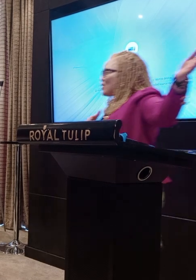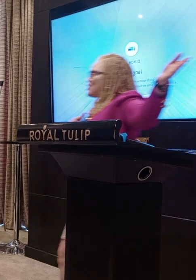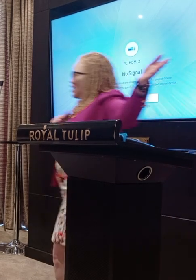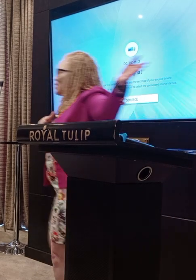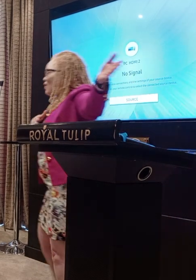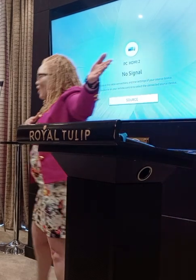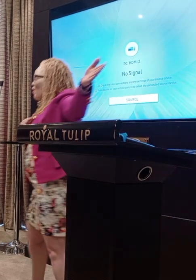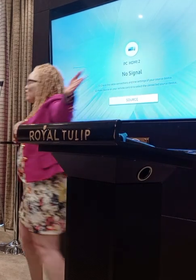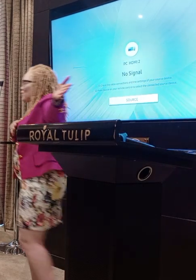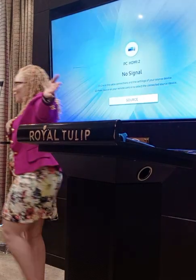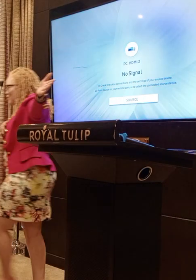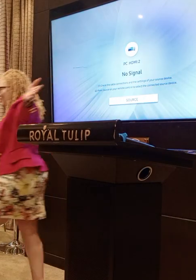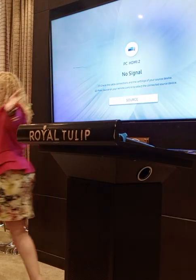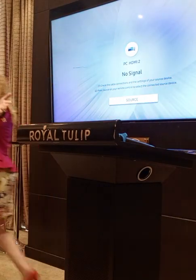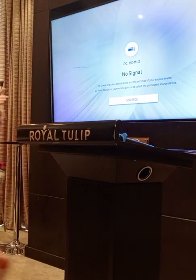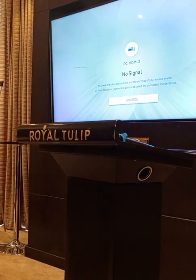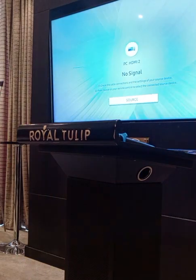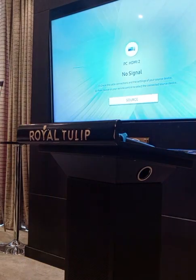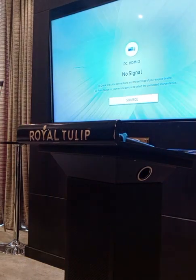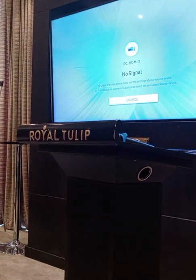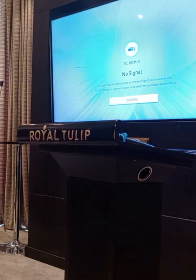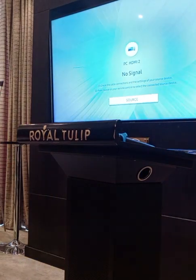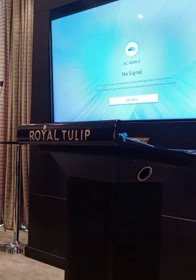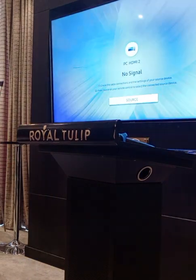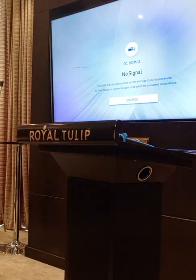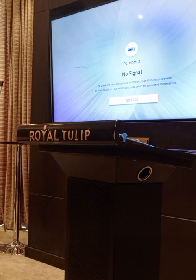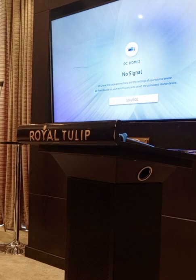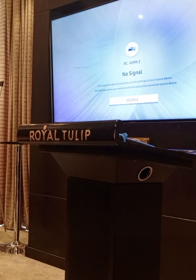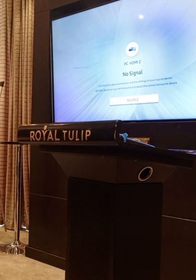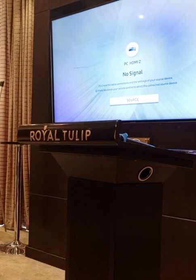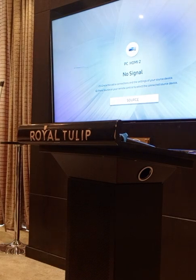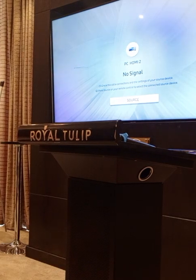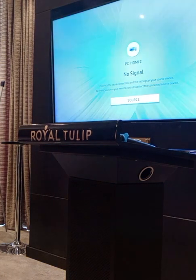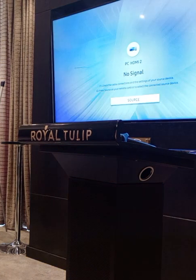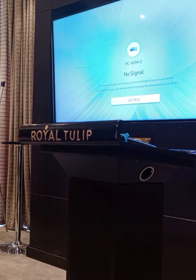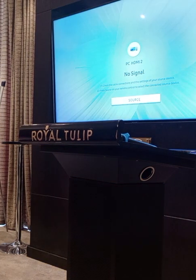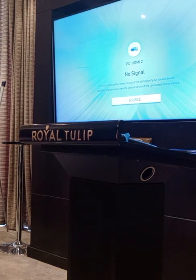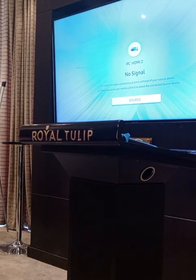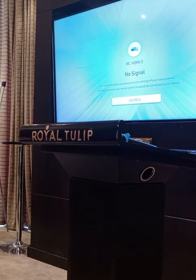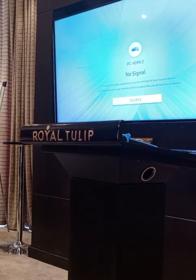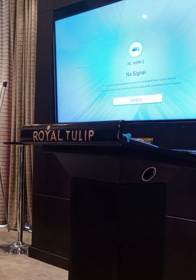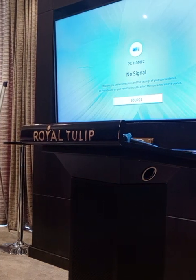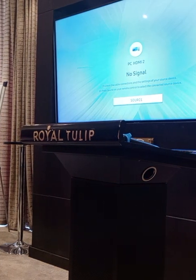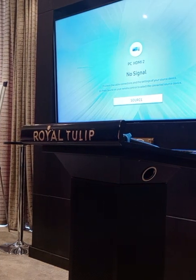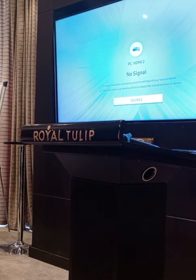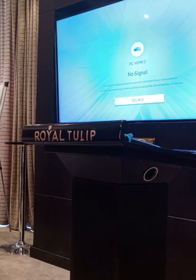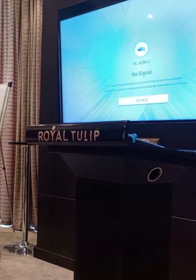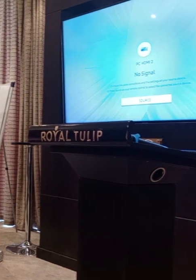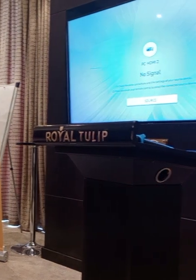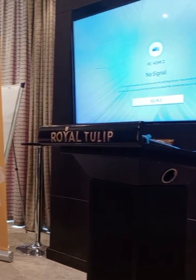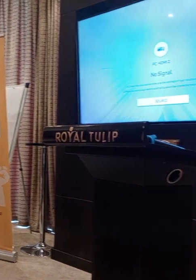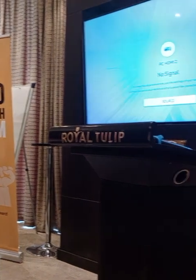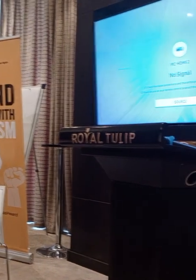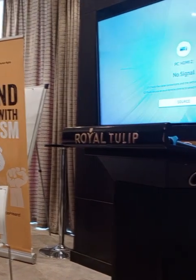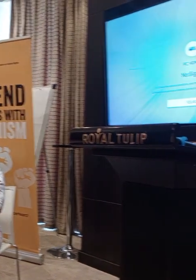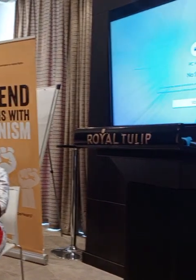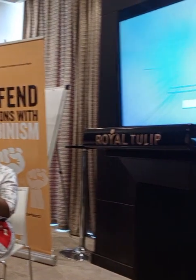see, what is the name of a white goat in Luya? No, let's talk. That's why I said it's a safe space. Yes. What is the name of a white goat?